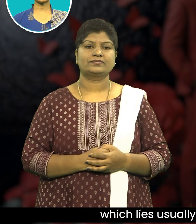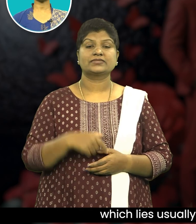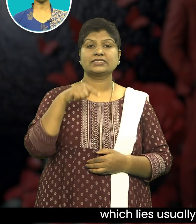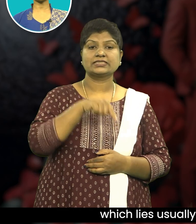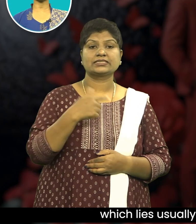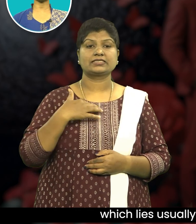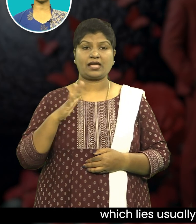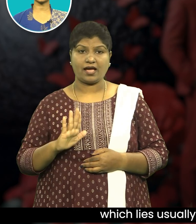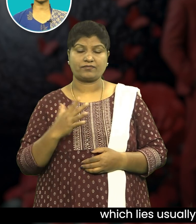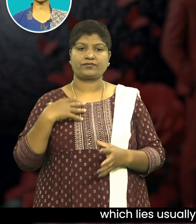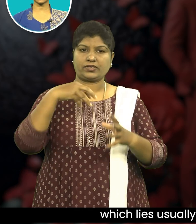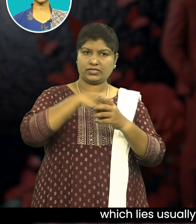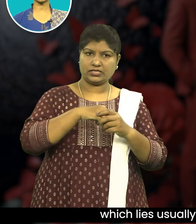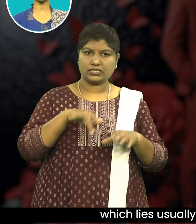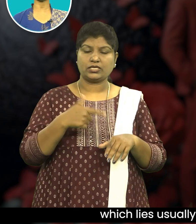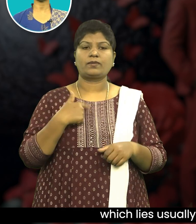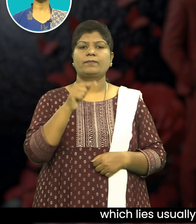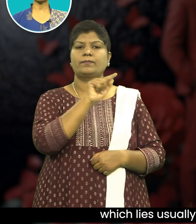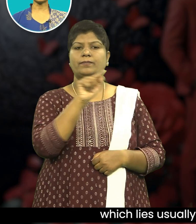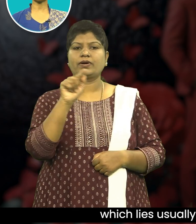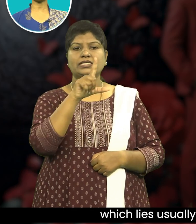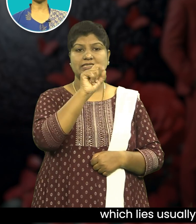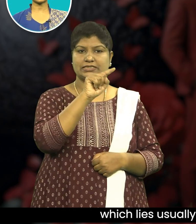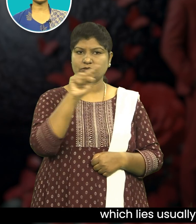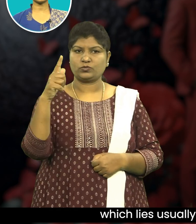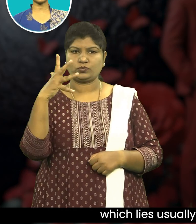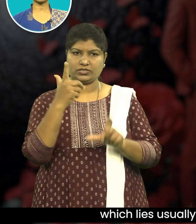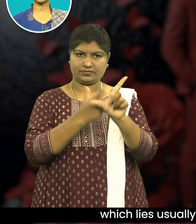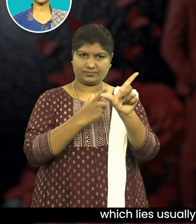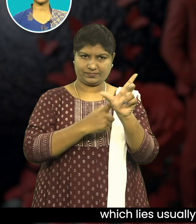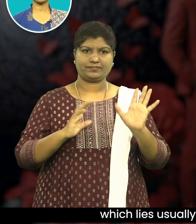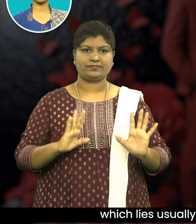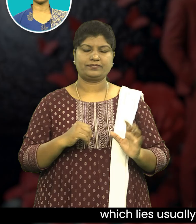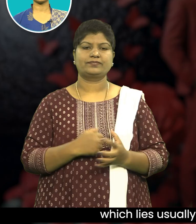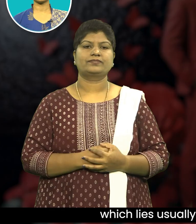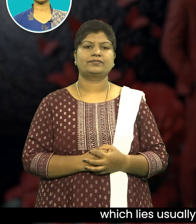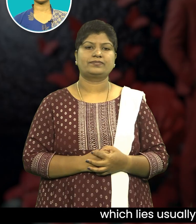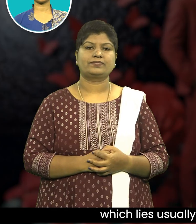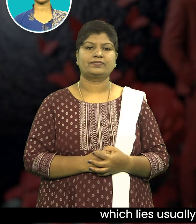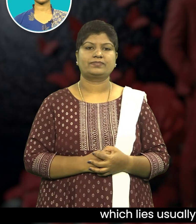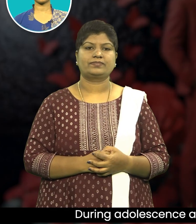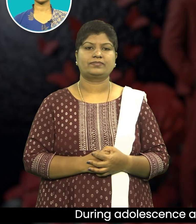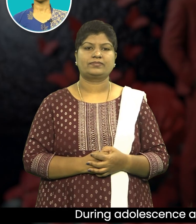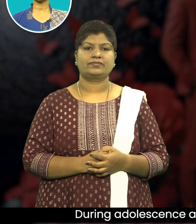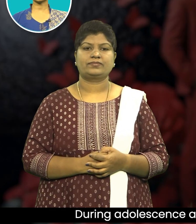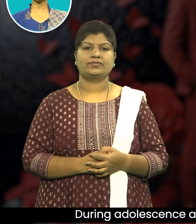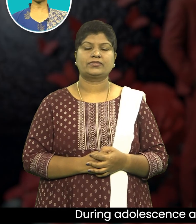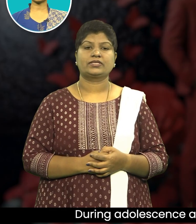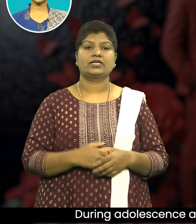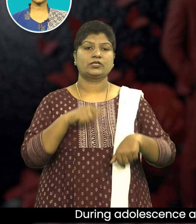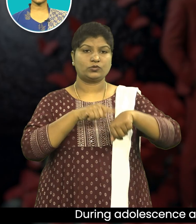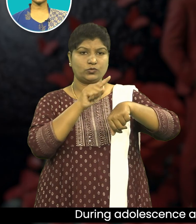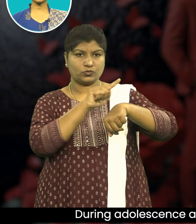which lies usually between the ages of 10 to 19 years.